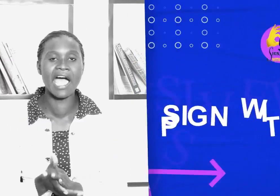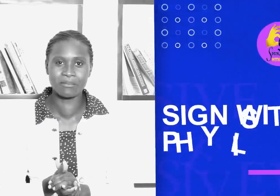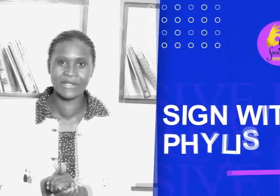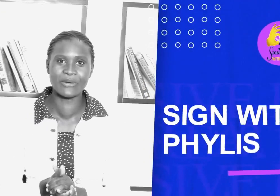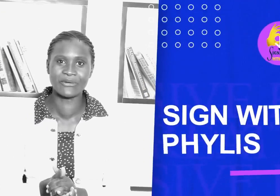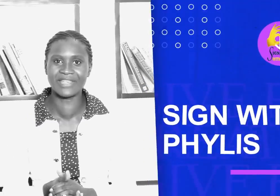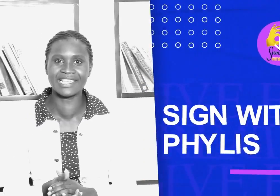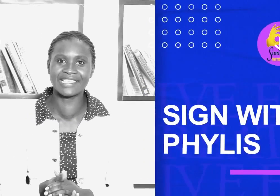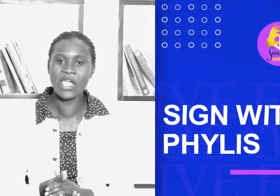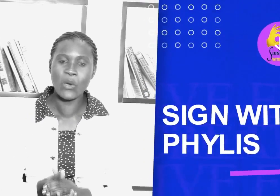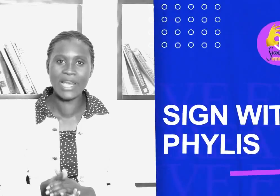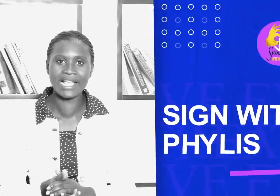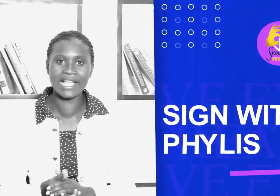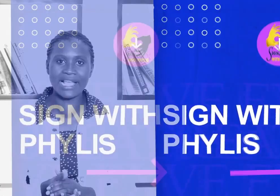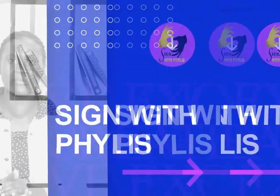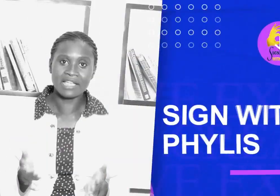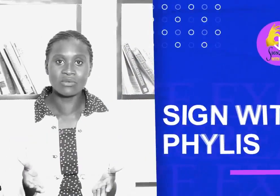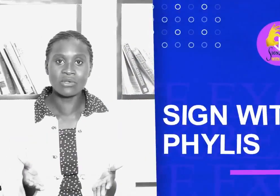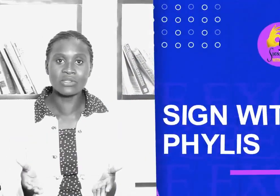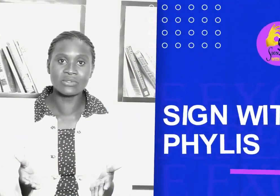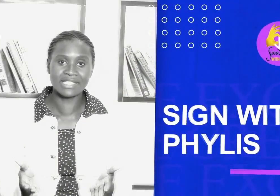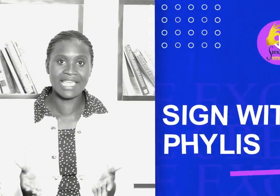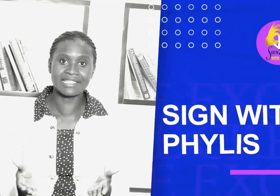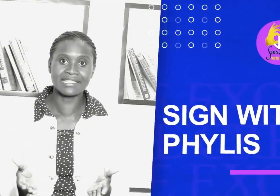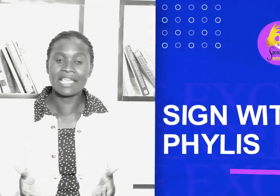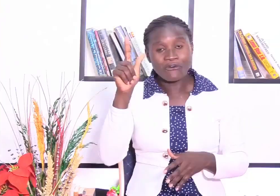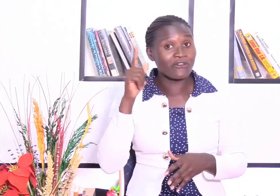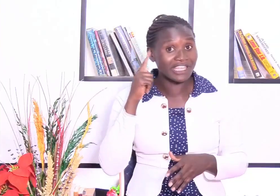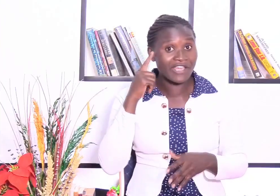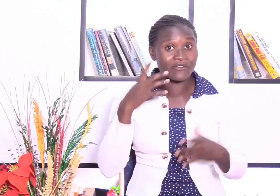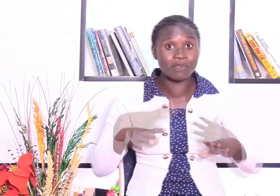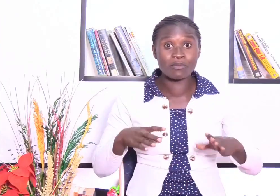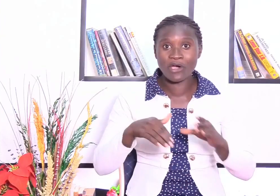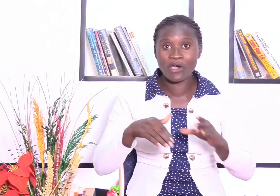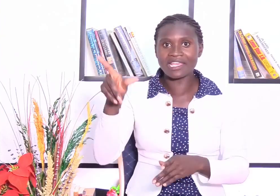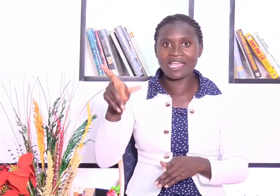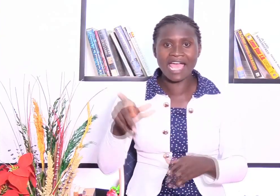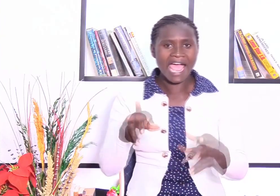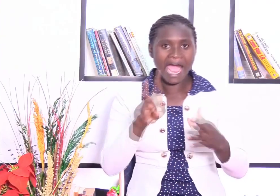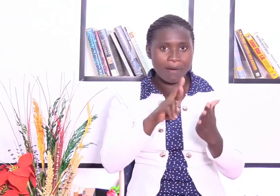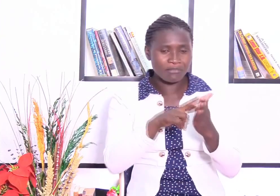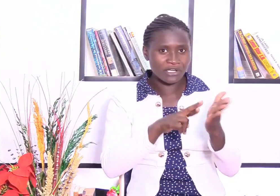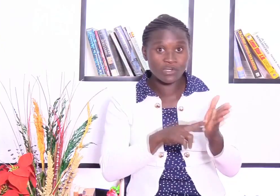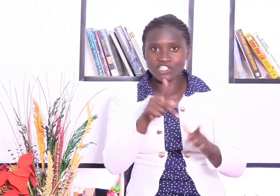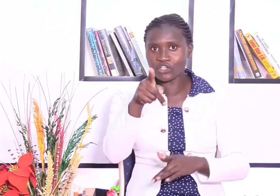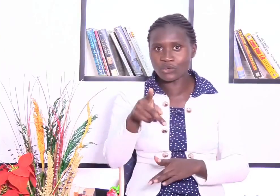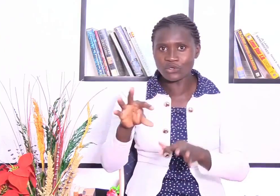I'm Phylis. Welcome as we go to science. For deaf people out there, I'm requesting you